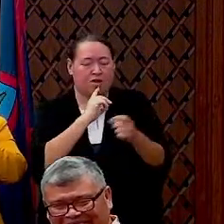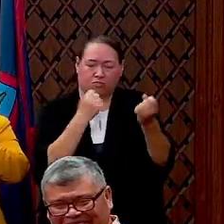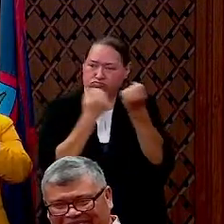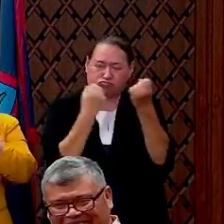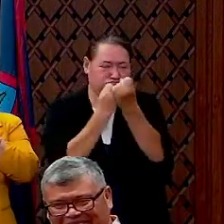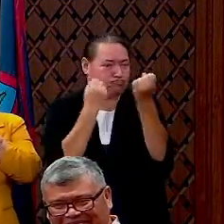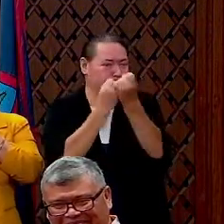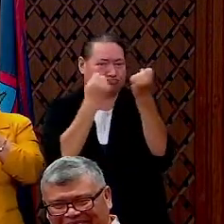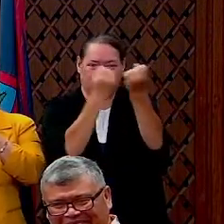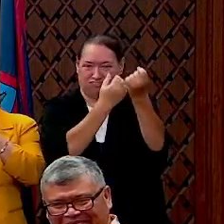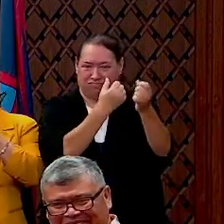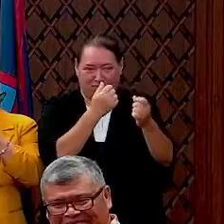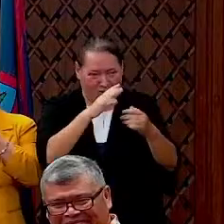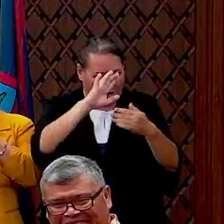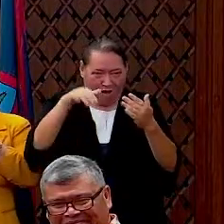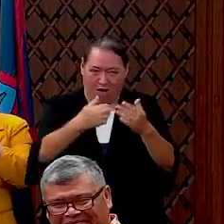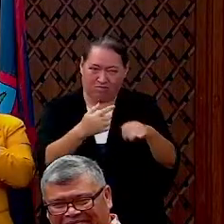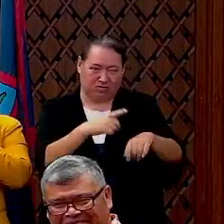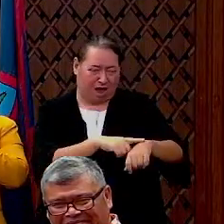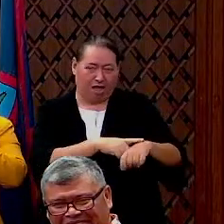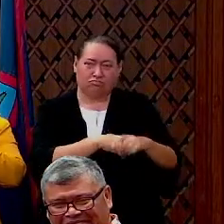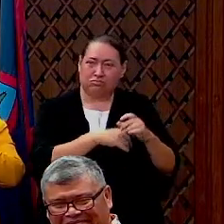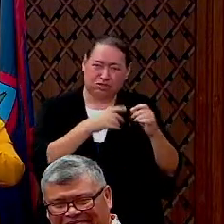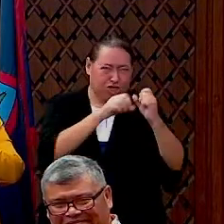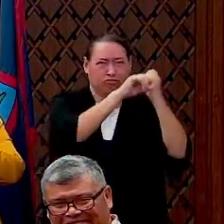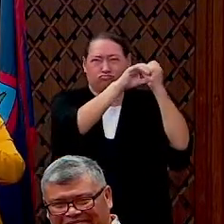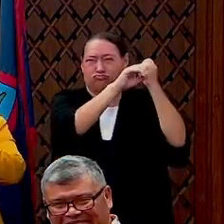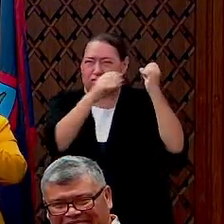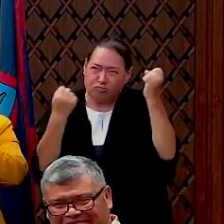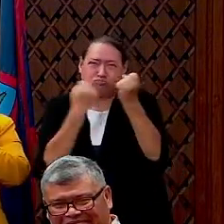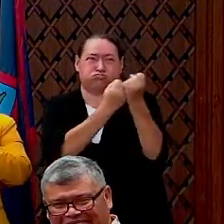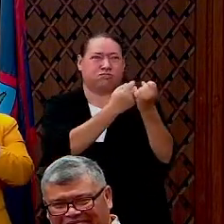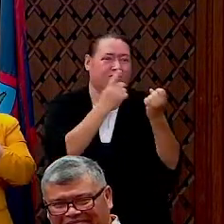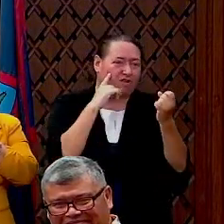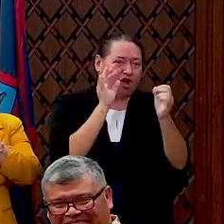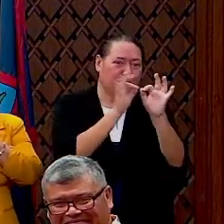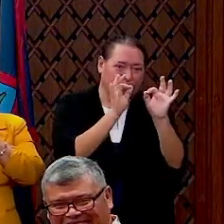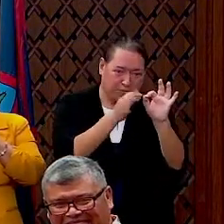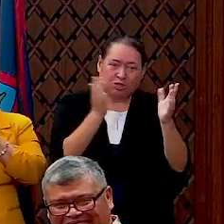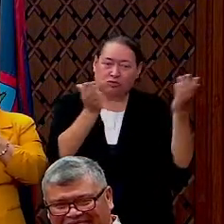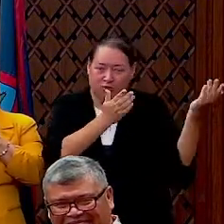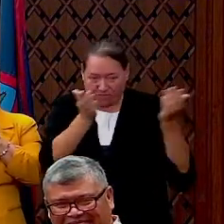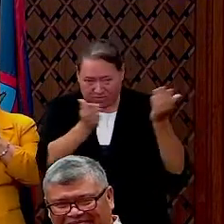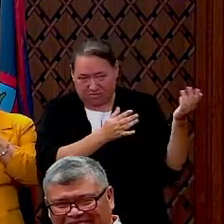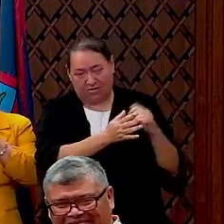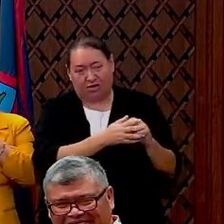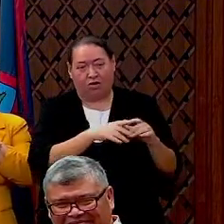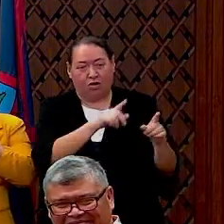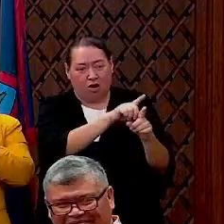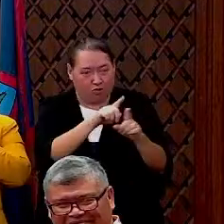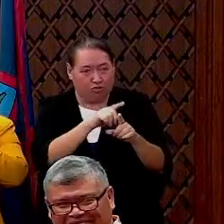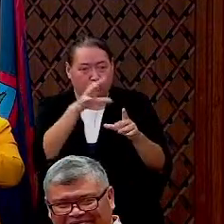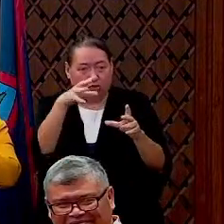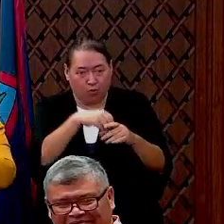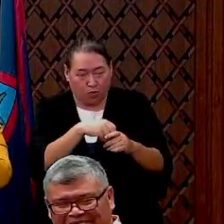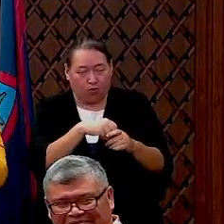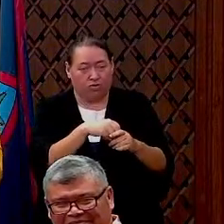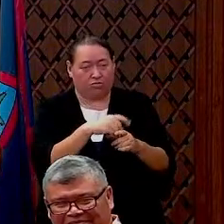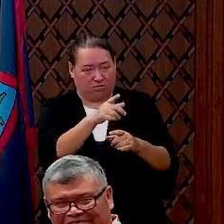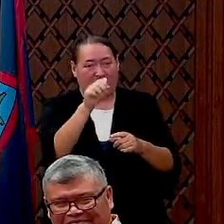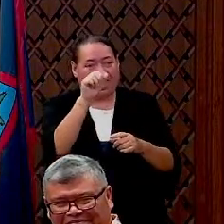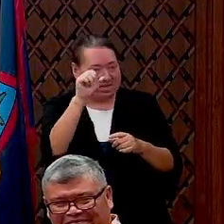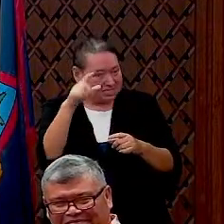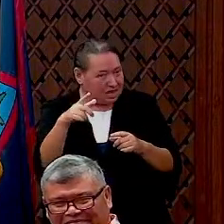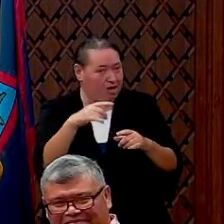all consistently supports us and advocates for interpreting services, and also to include ASL